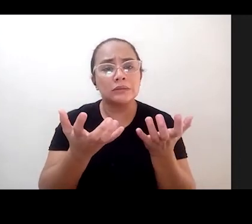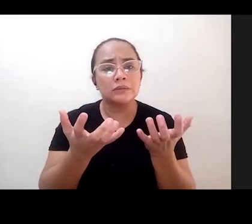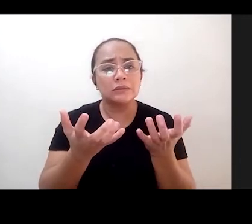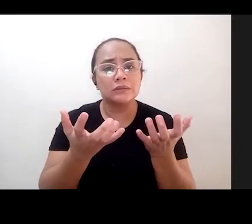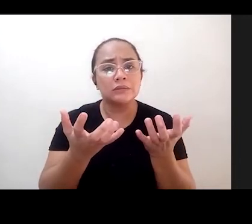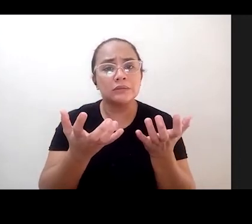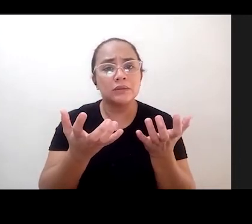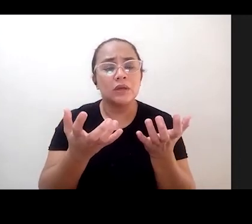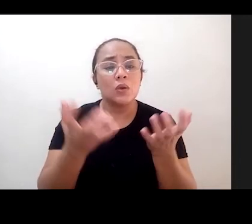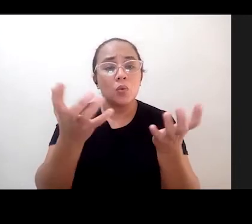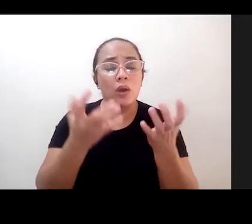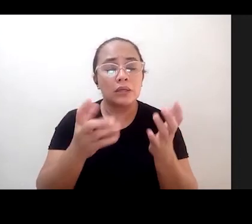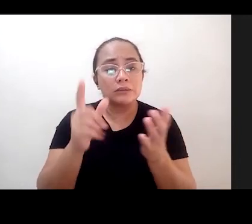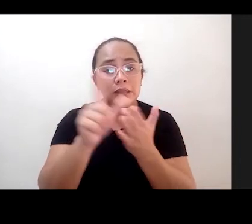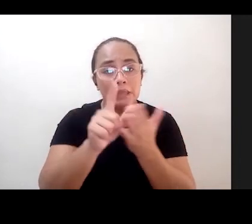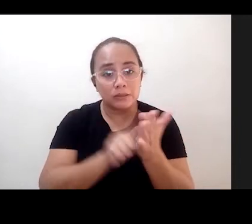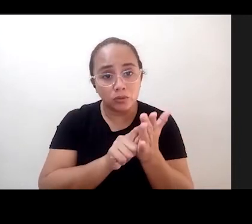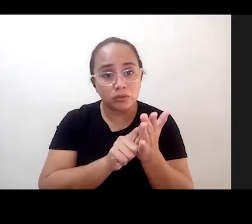dictionary in one book?